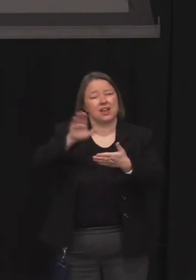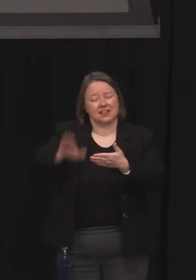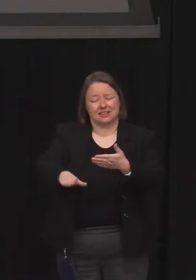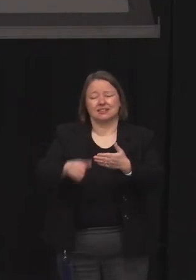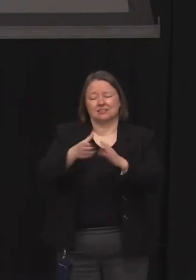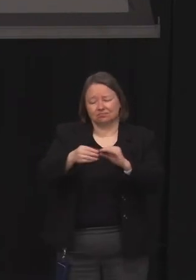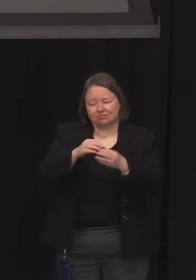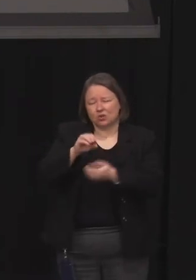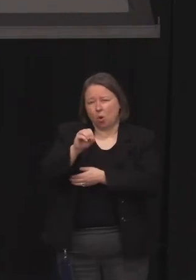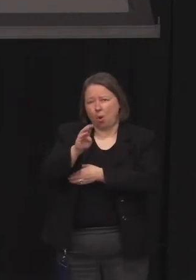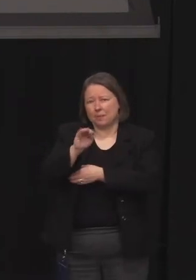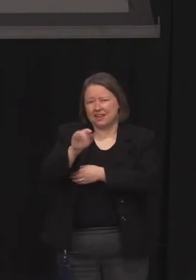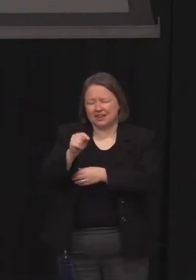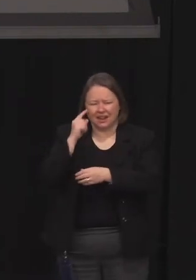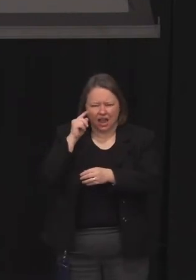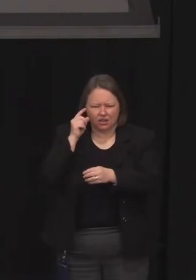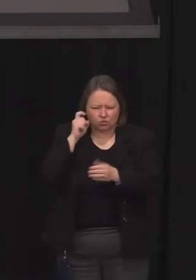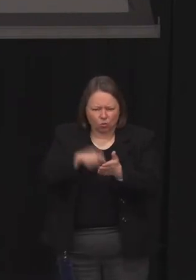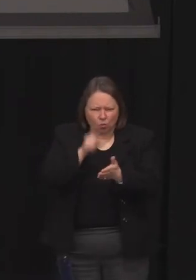obituary, one line stood out.